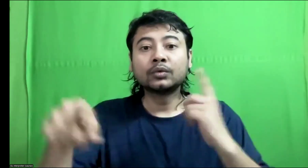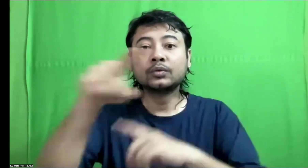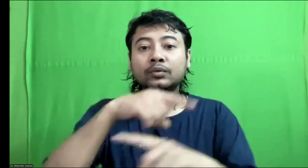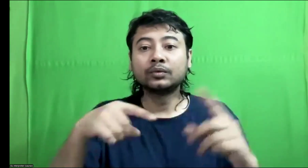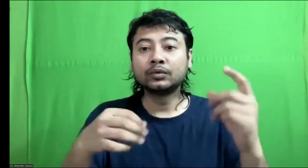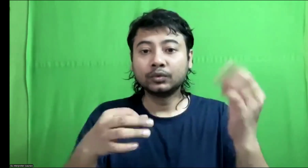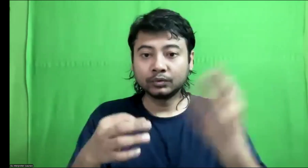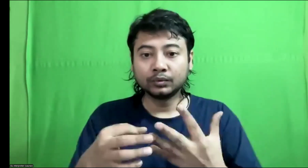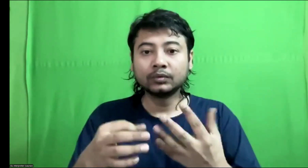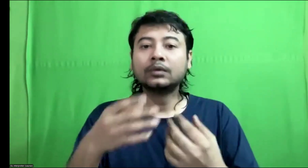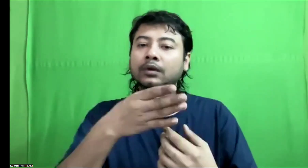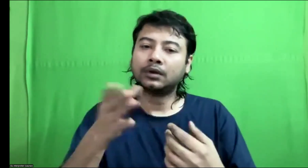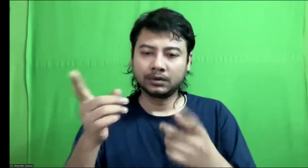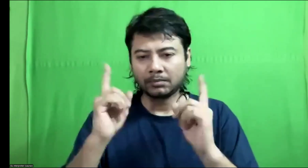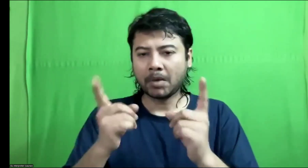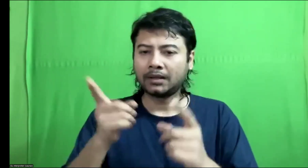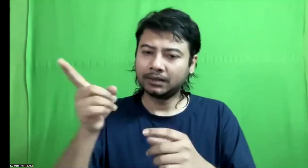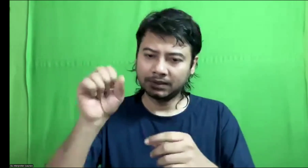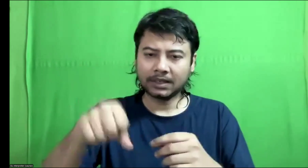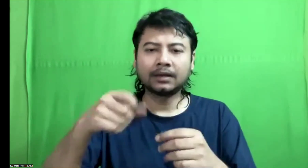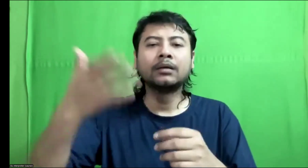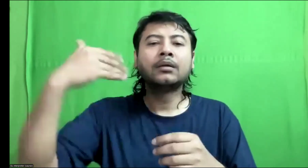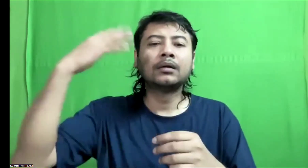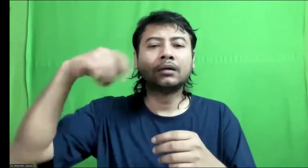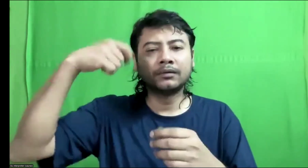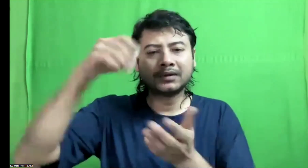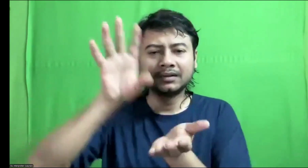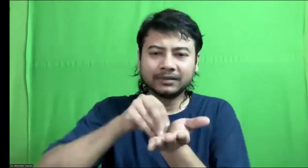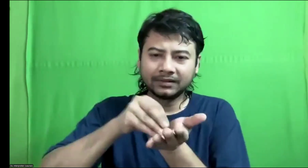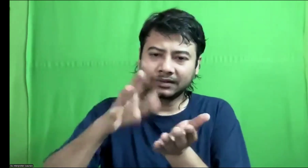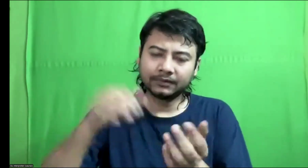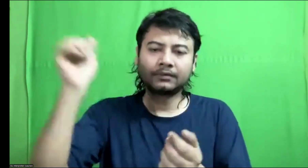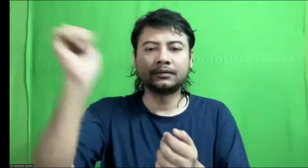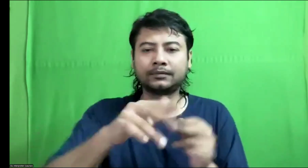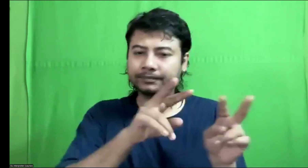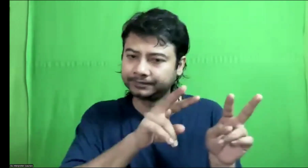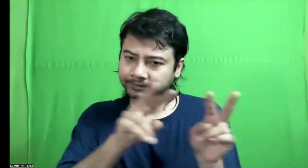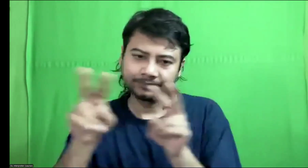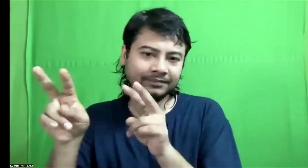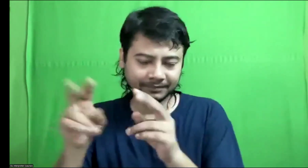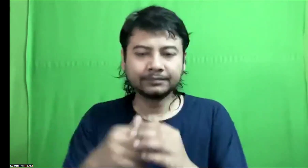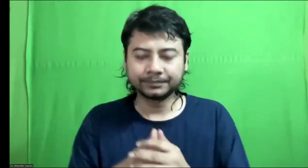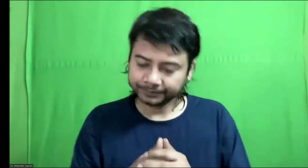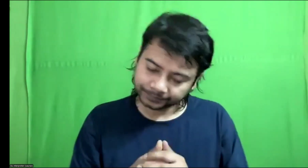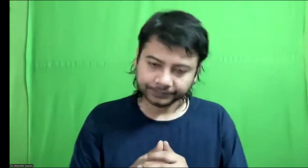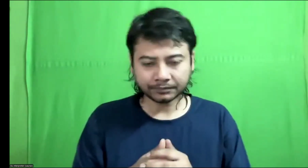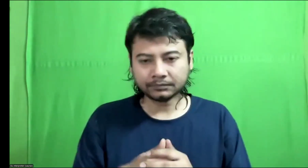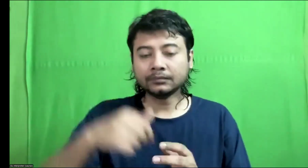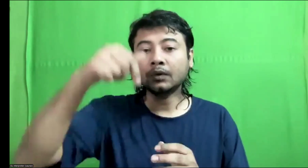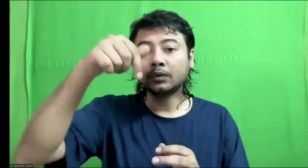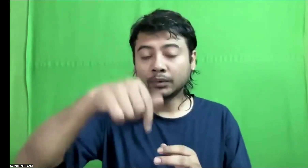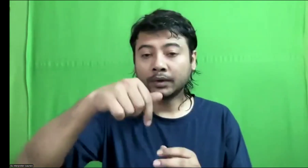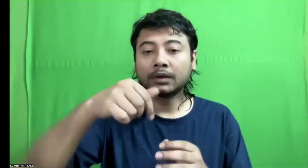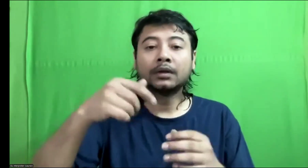is the importance of offering a lamp or observing this Kartik month. So that is number one thing we are